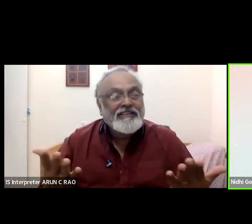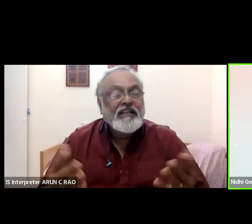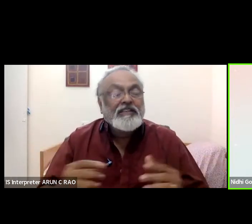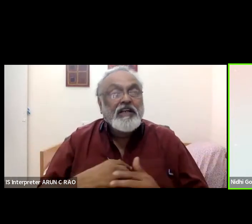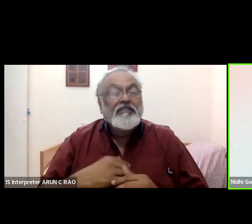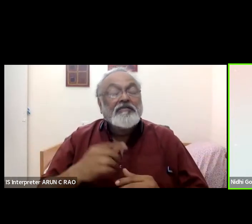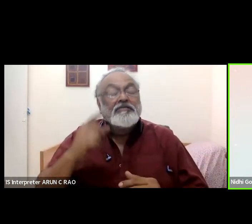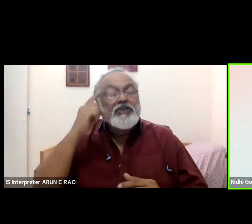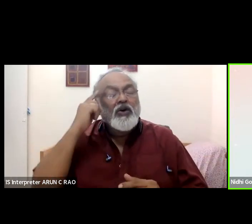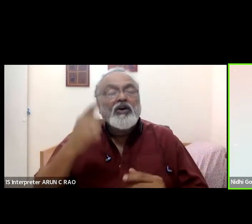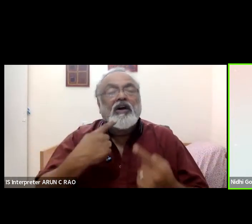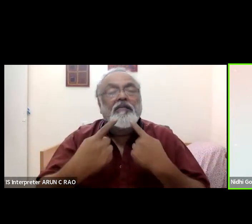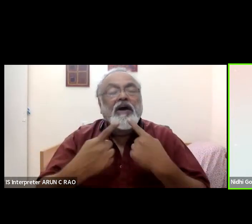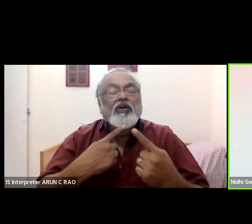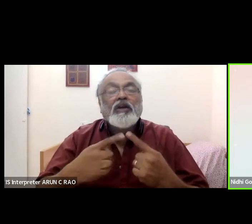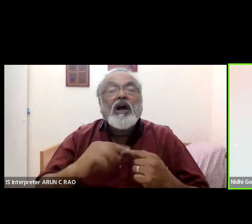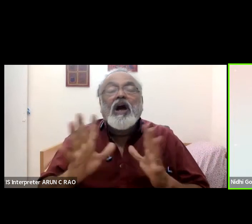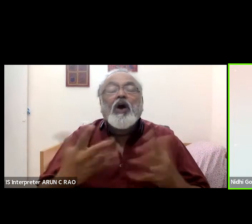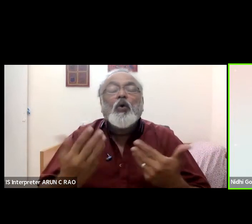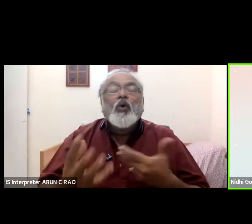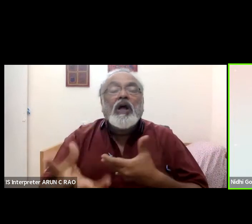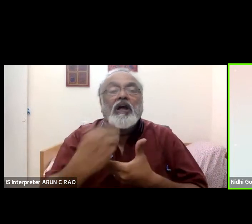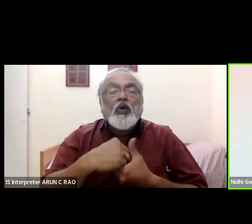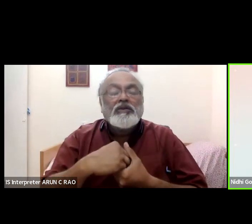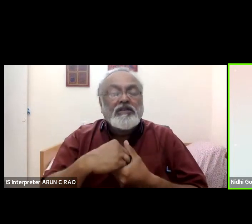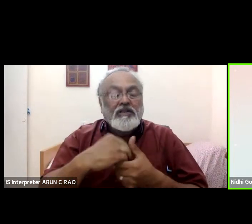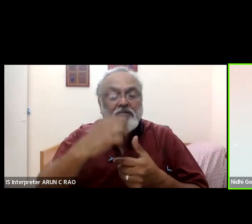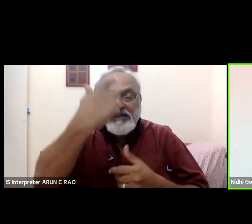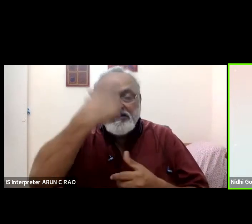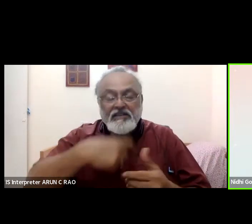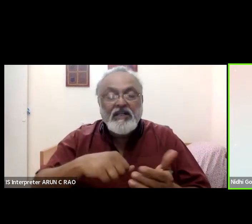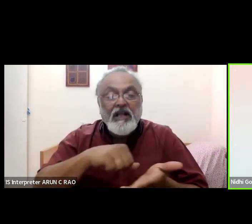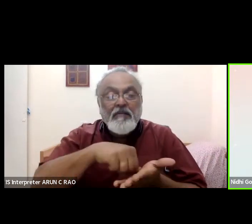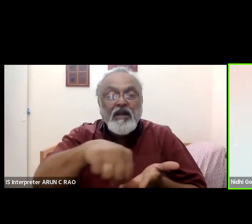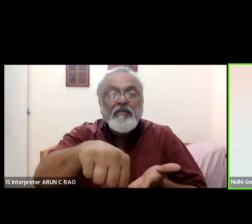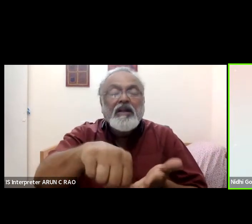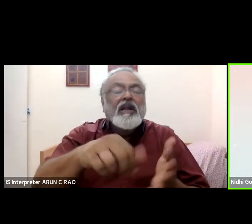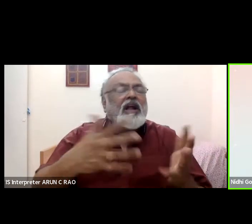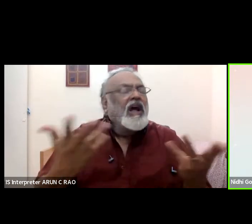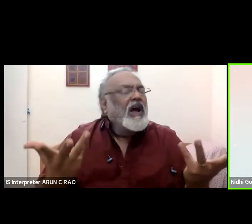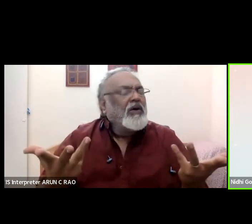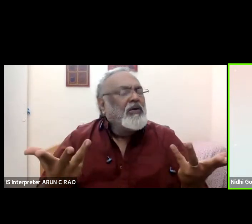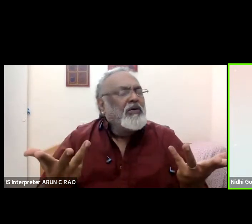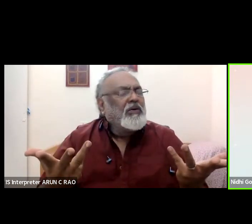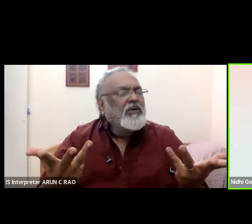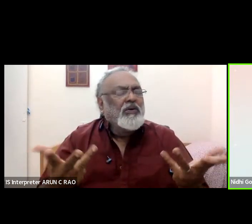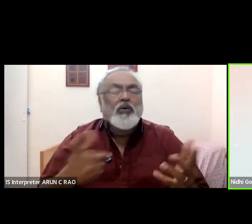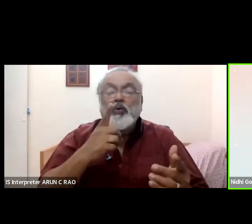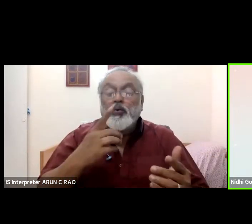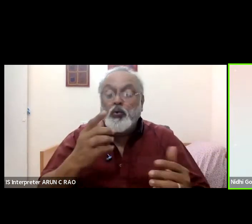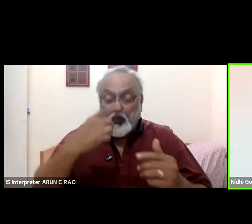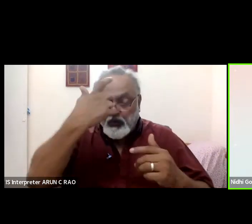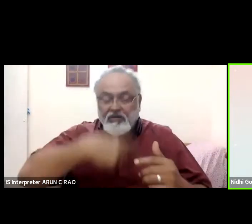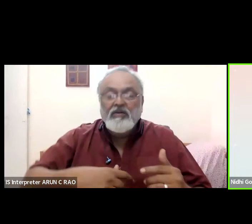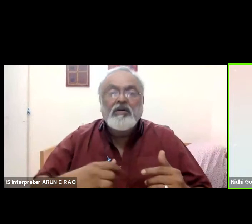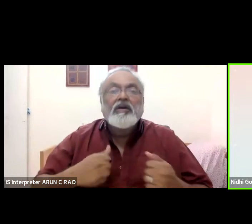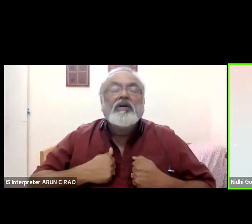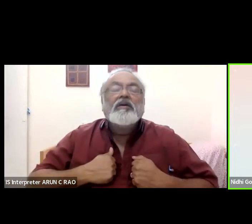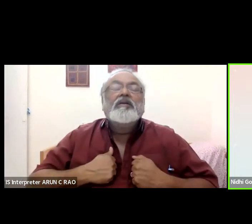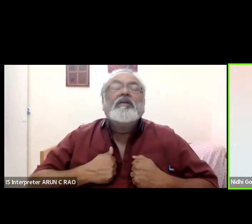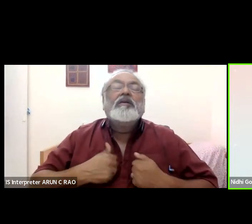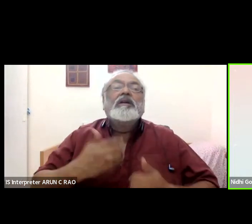about how inclusive planning can be implemented, particularly for those living with disabilities who